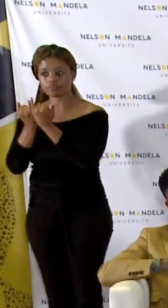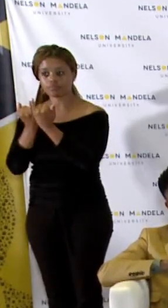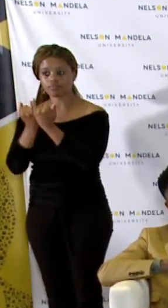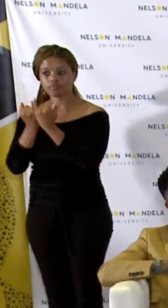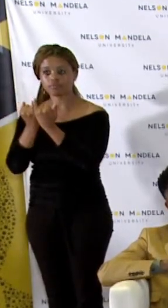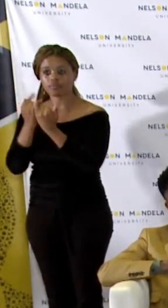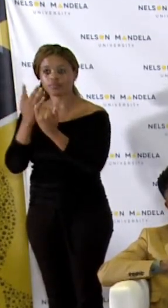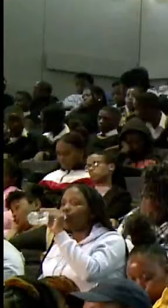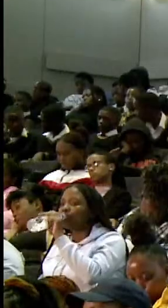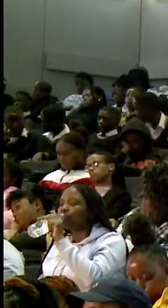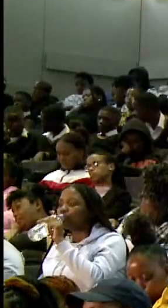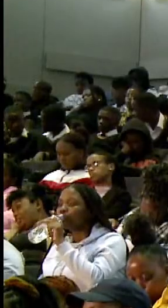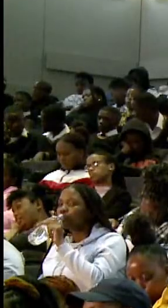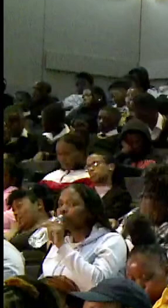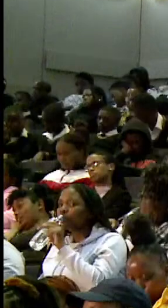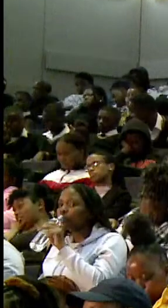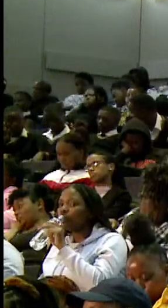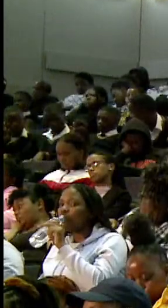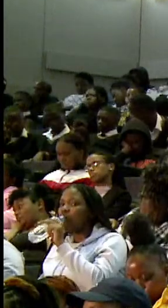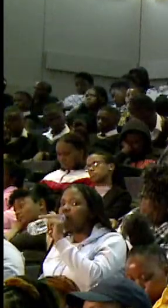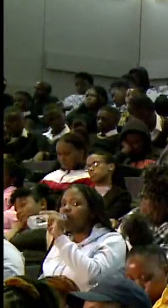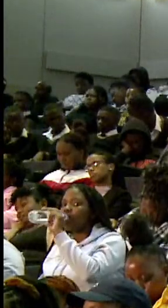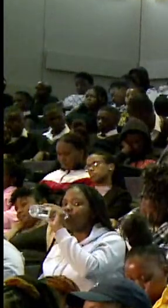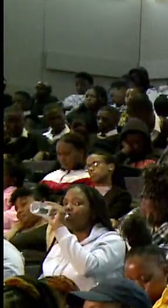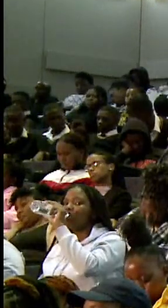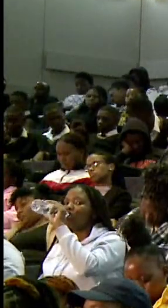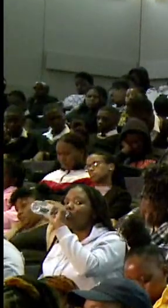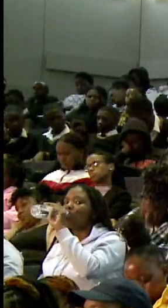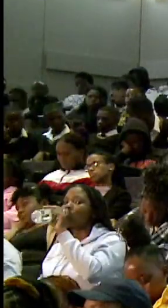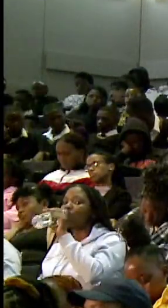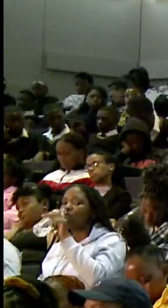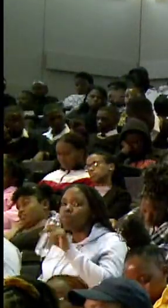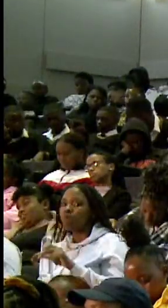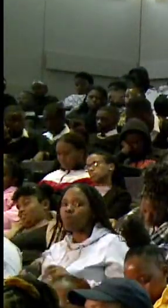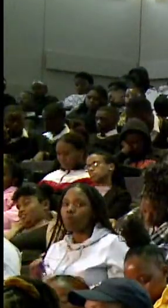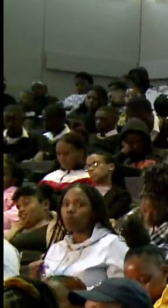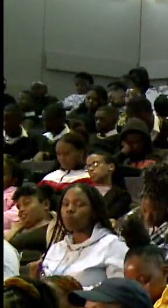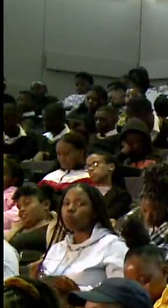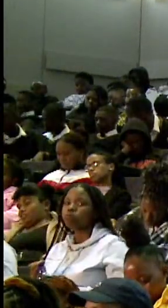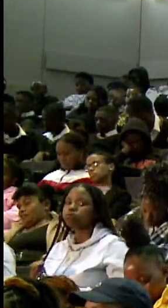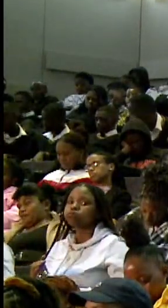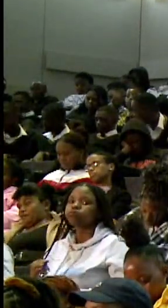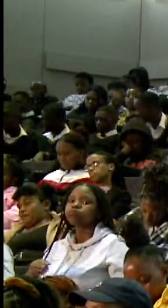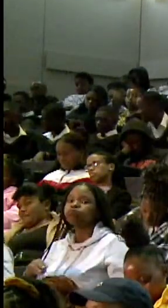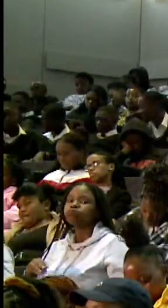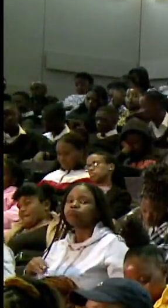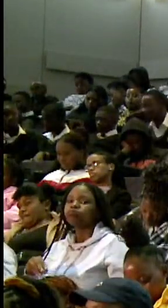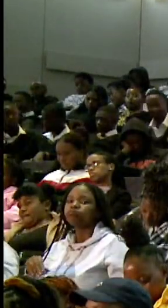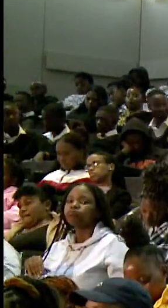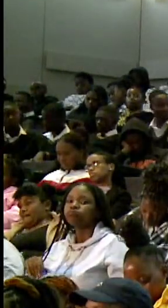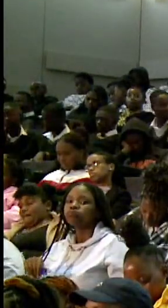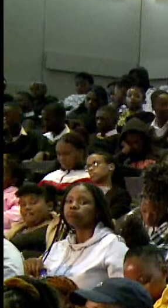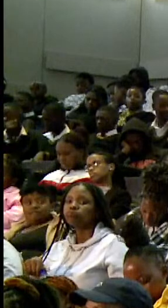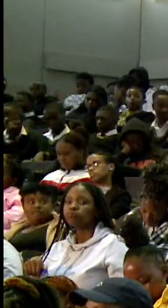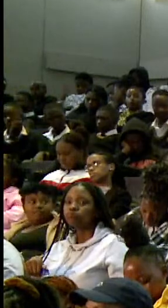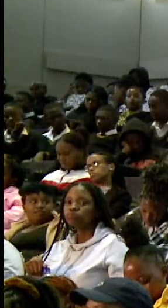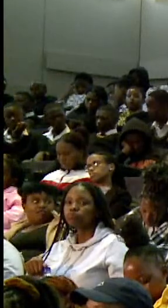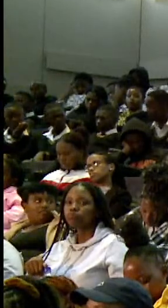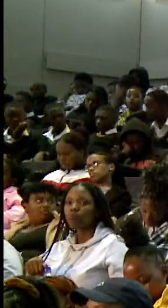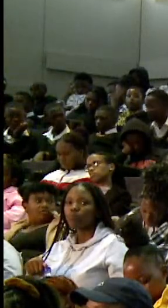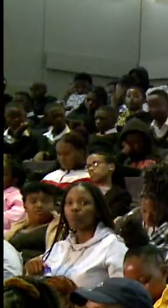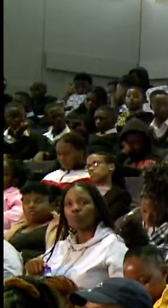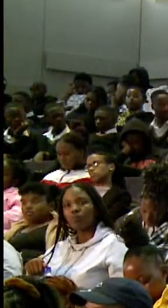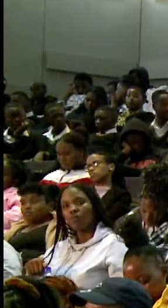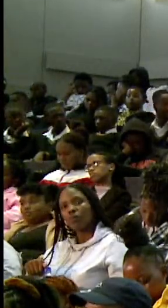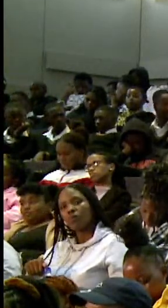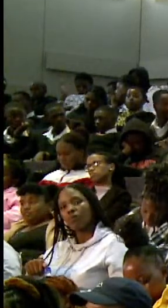Now, when they do that, the consequence is when a big company like Google catches a cold, the